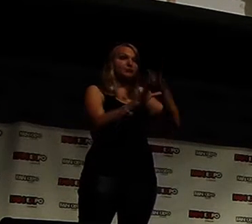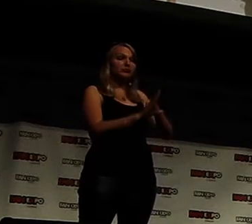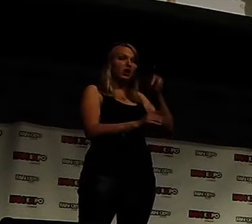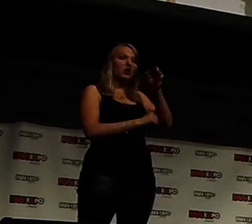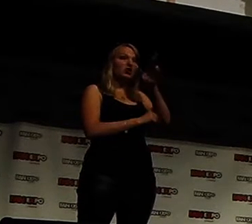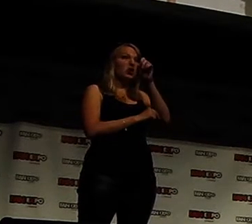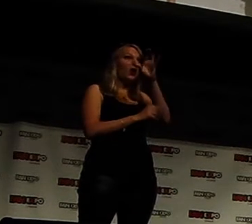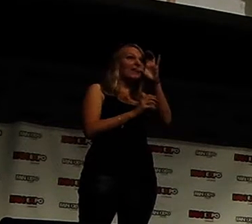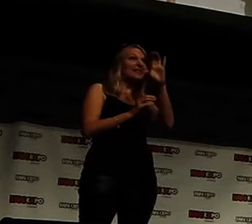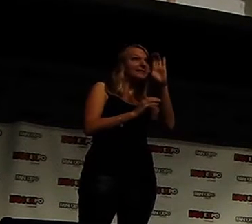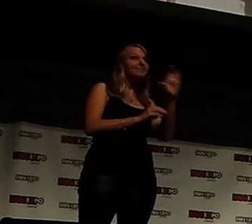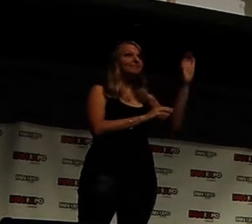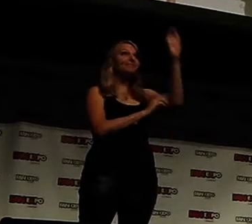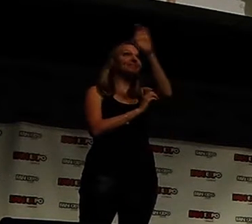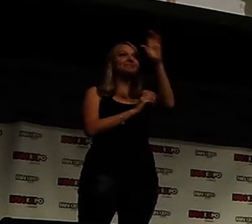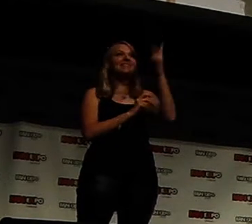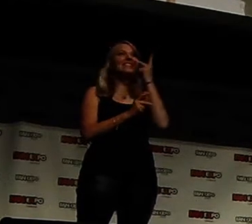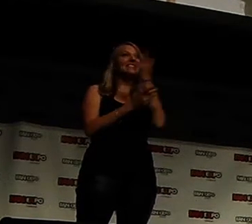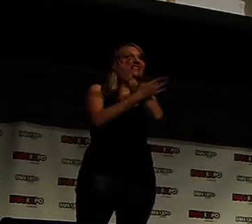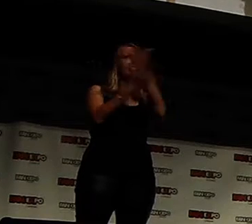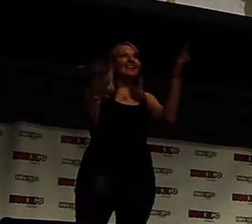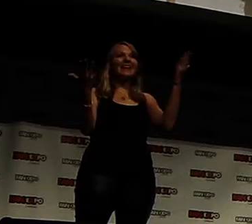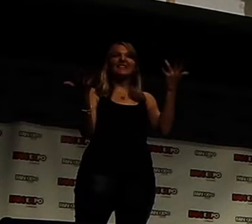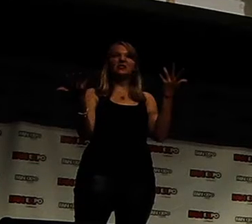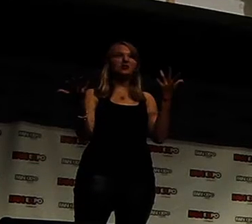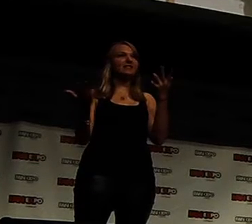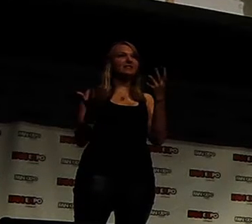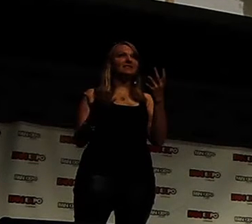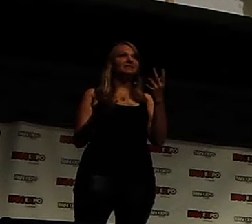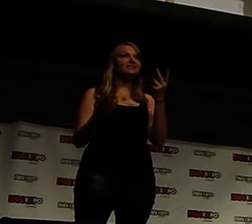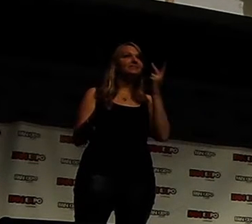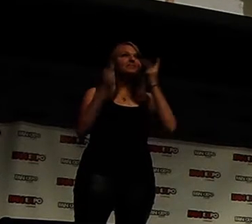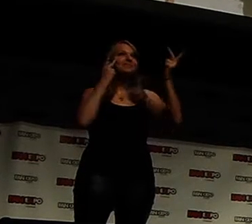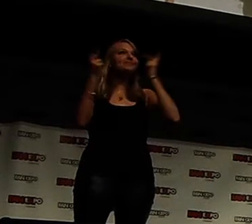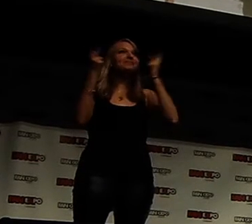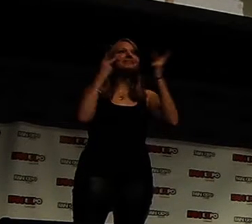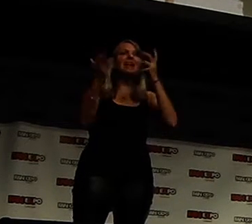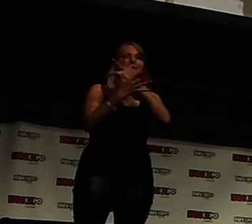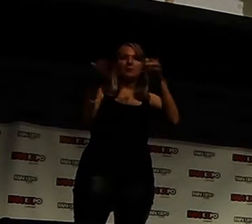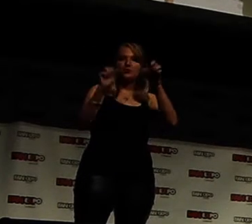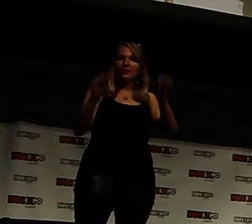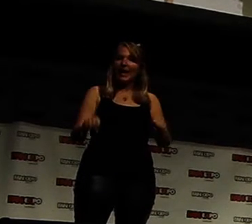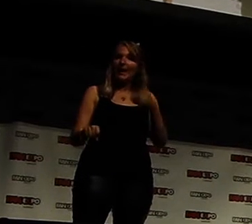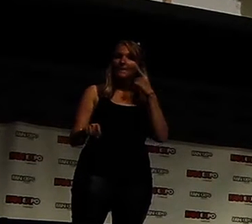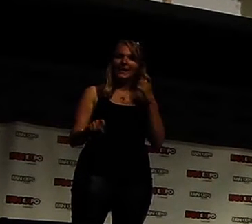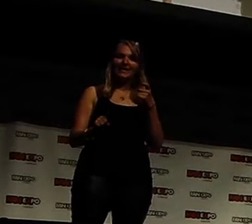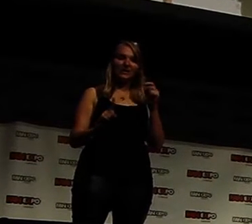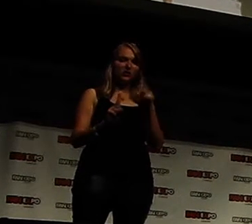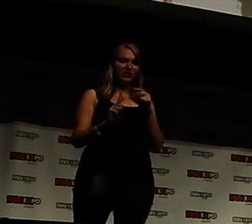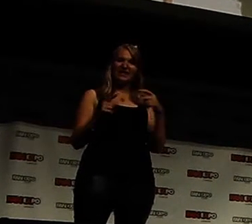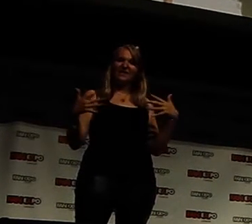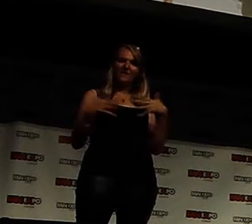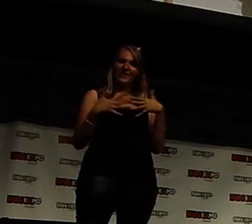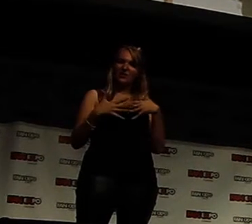and see things and eat it all up and do as much as you can, because she kind of doesn't fear her own mortality as